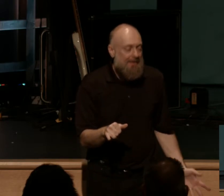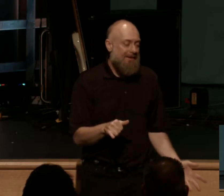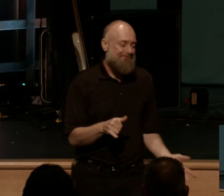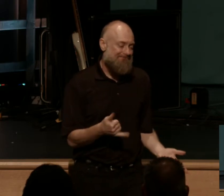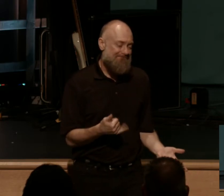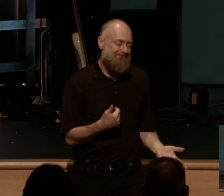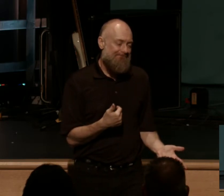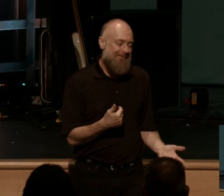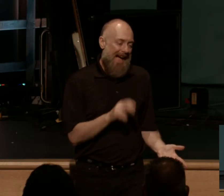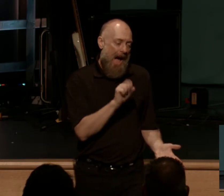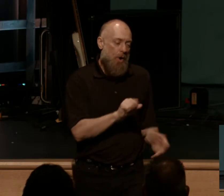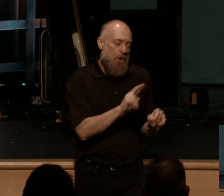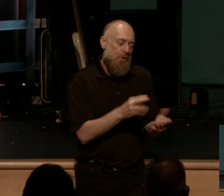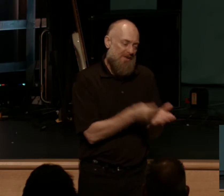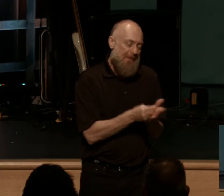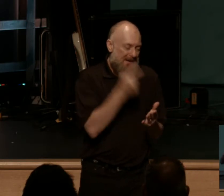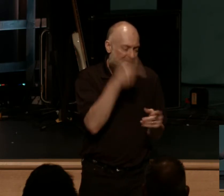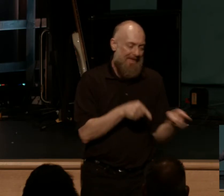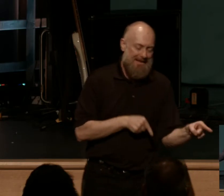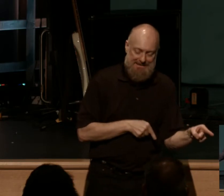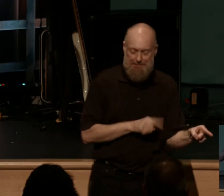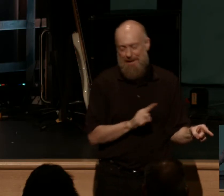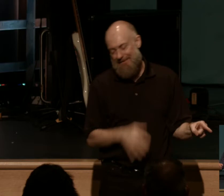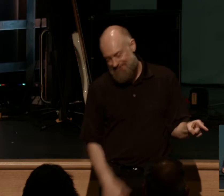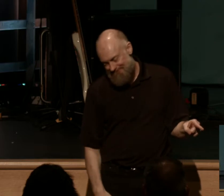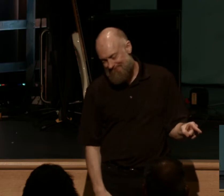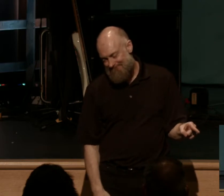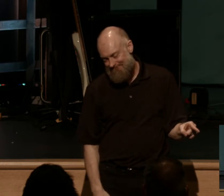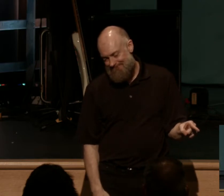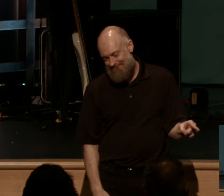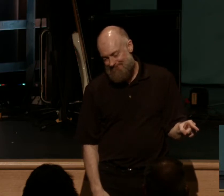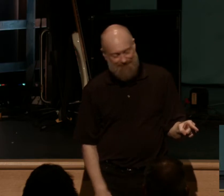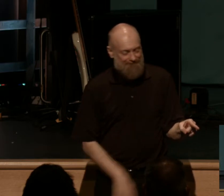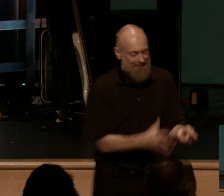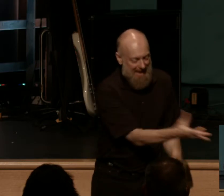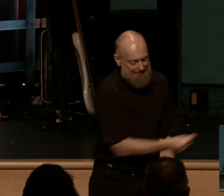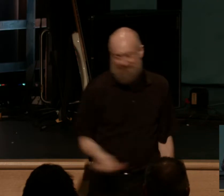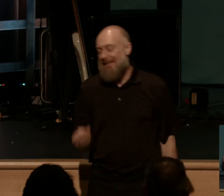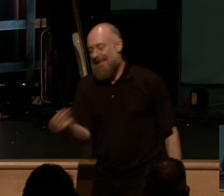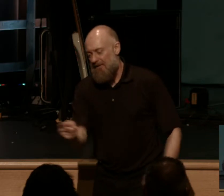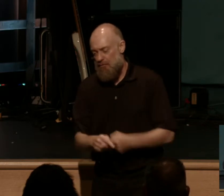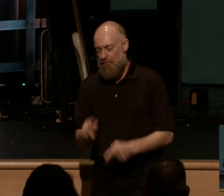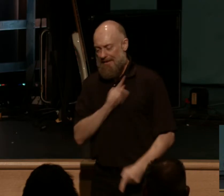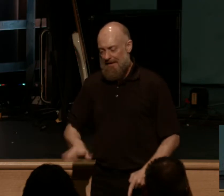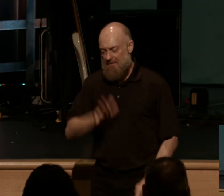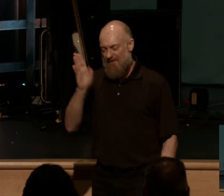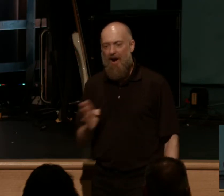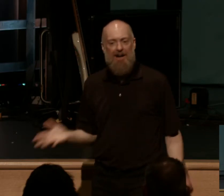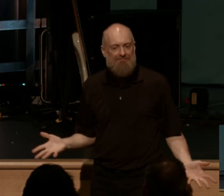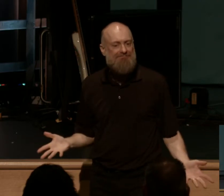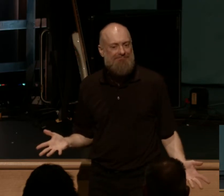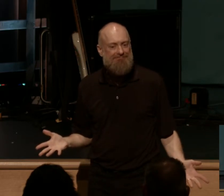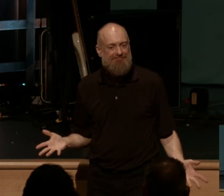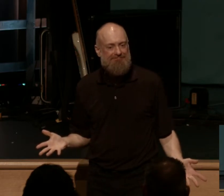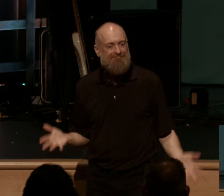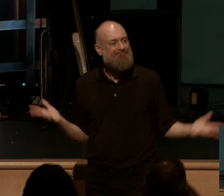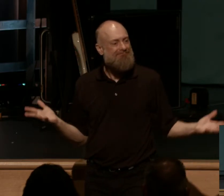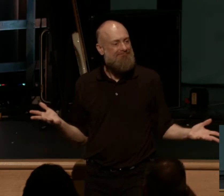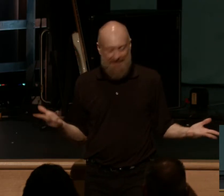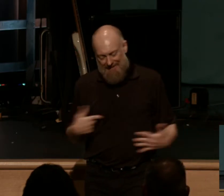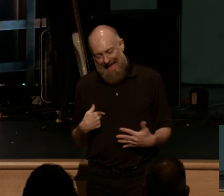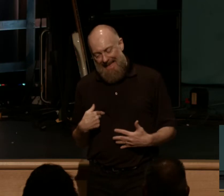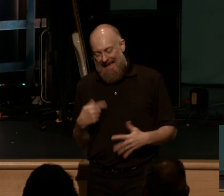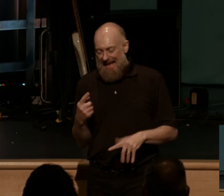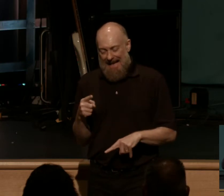chosen not to, because I want to give more to the kingdom. So people who have so much or whatever, and they give, the Bible says, out of their abundance,